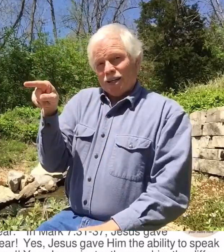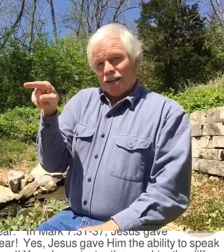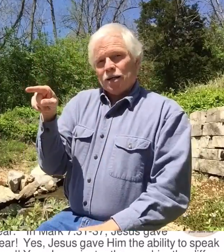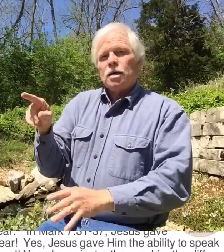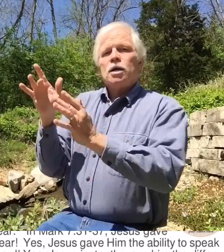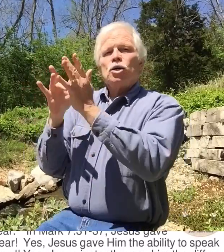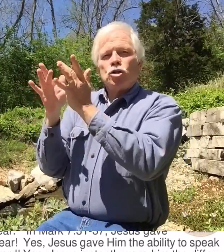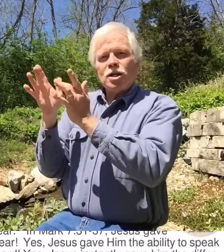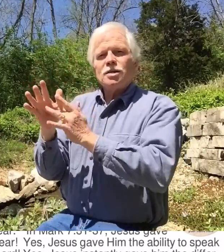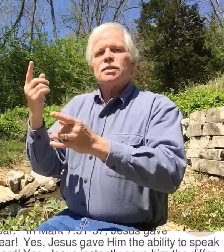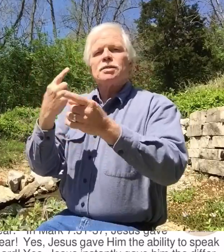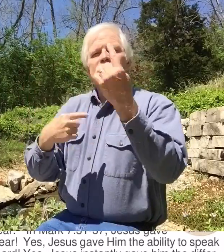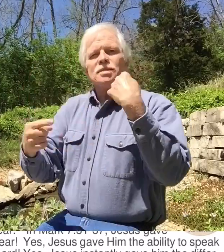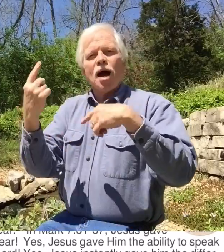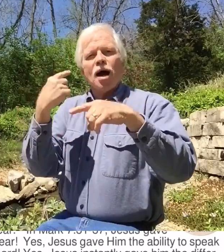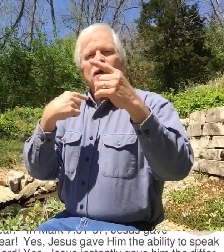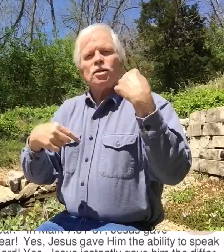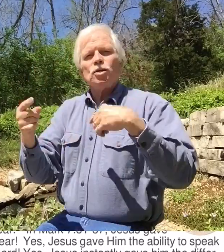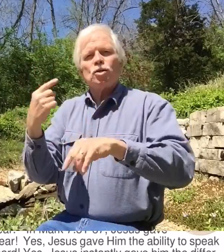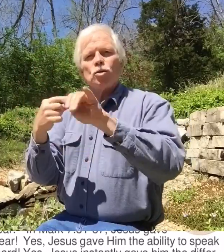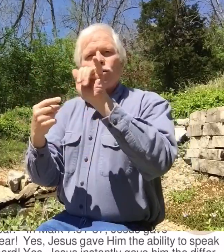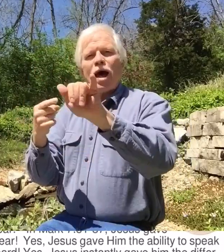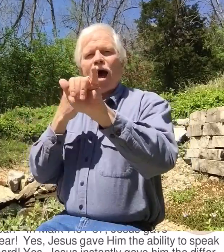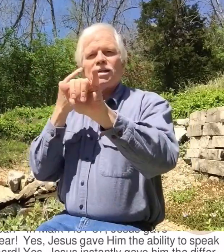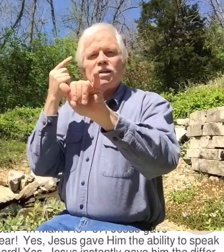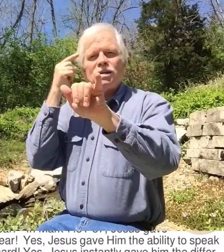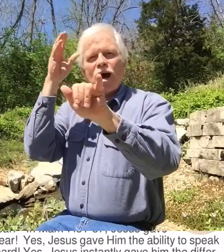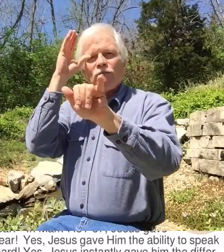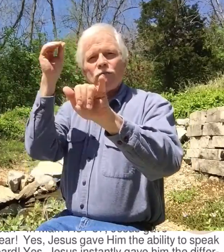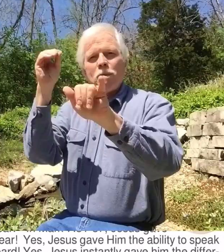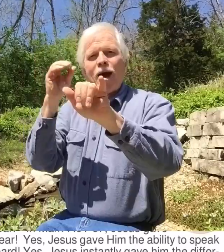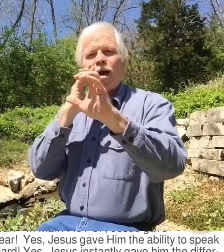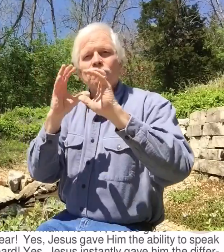Jesus signed to that deaf man